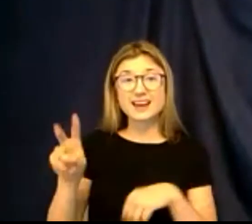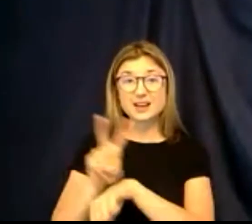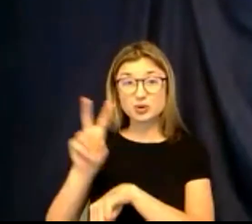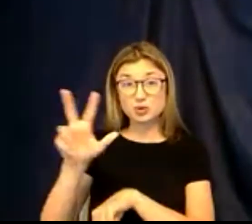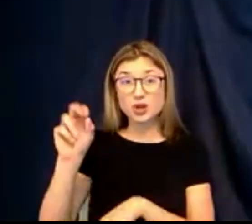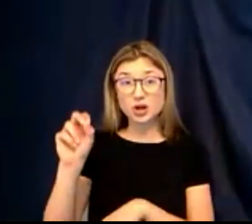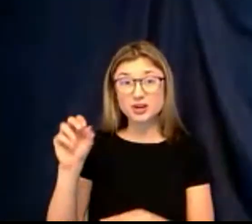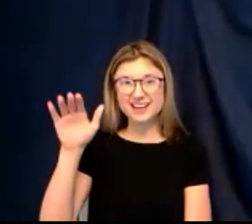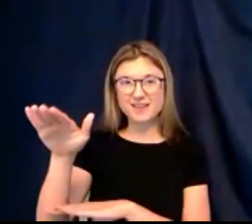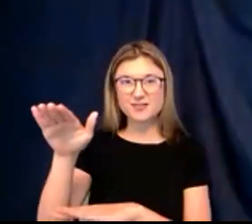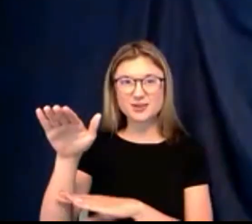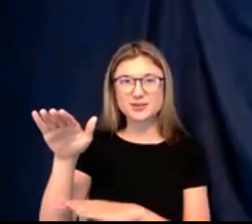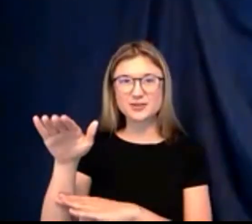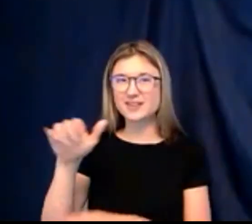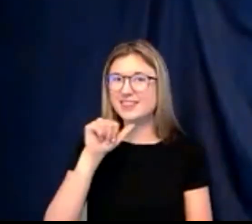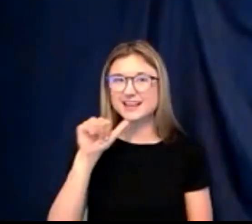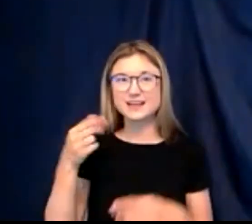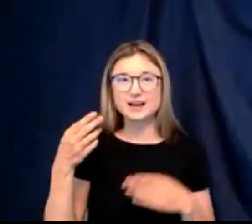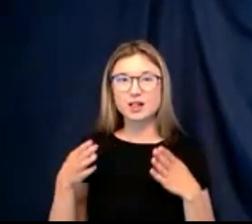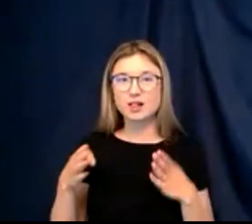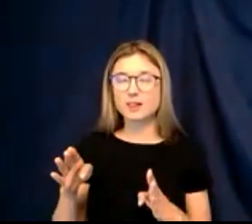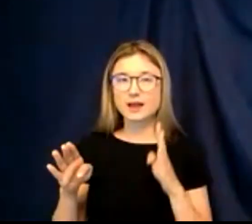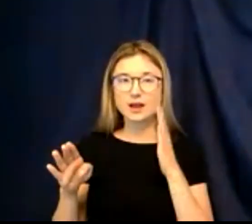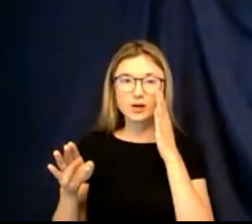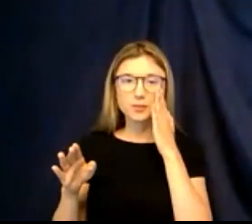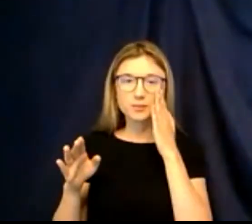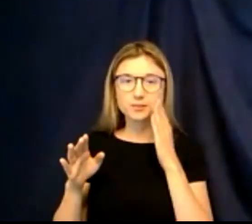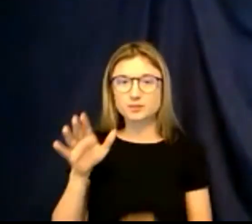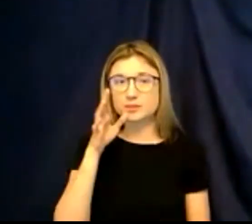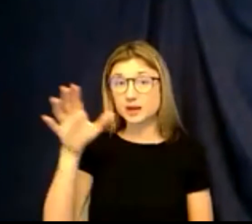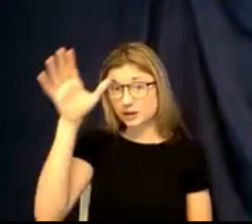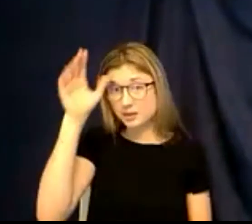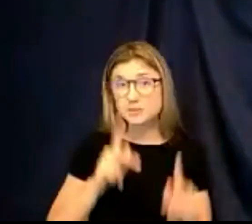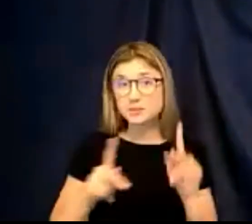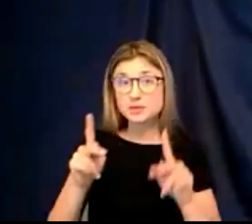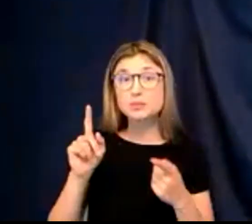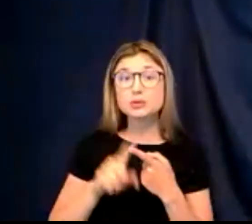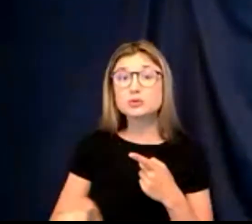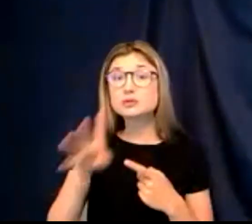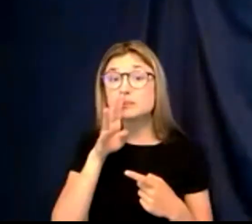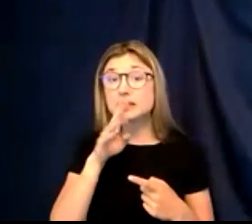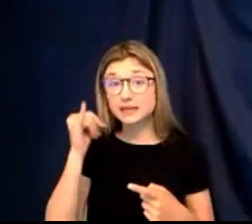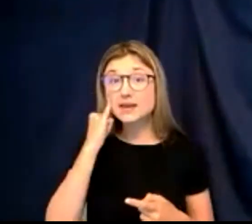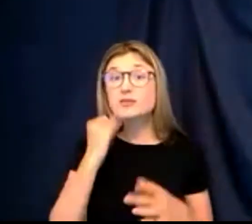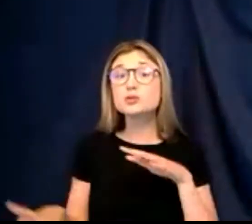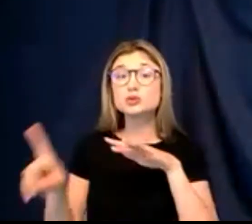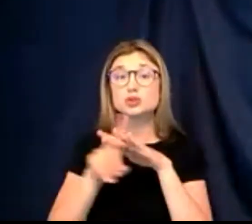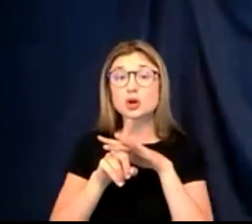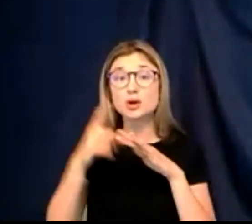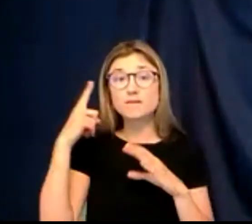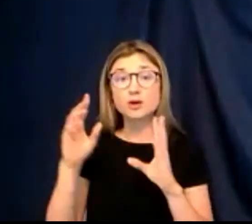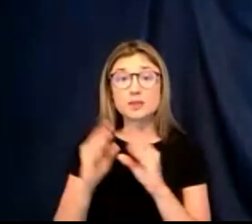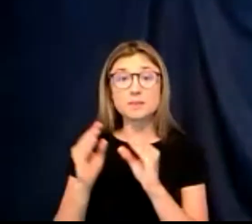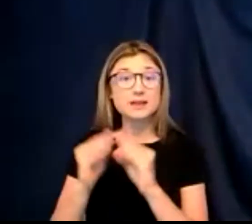afternoon, and they didn't allow parental, like people to speak that came. They weren't aware that the open